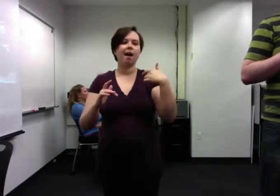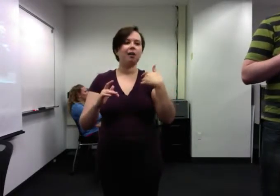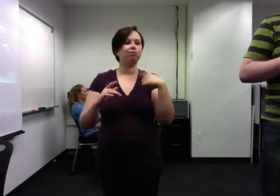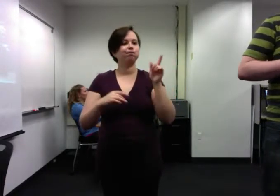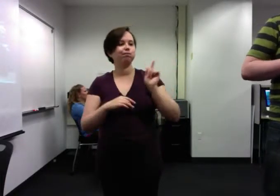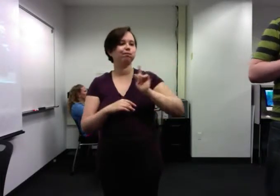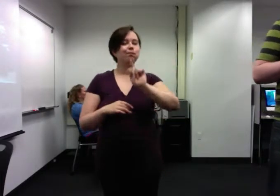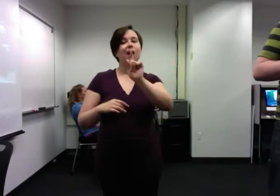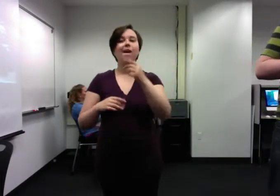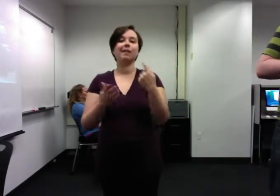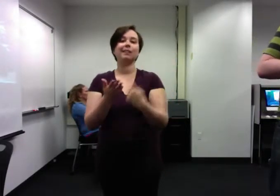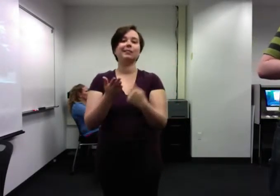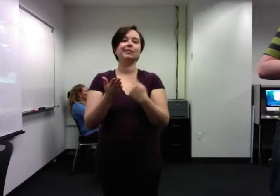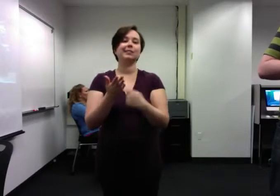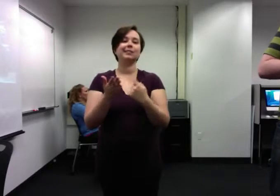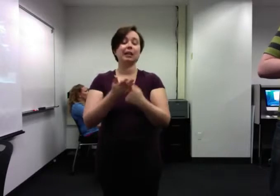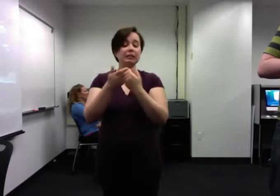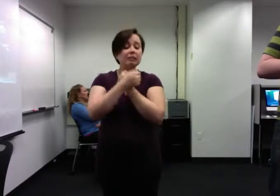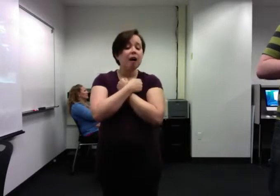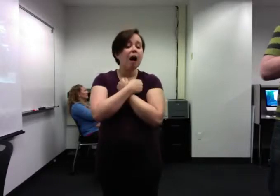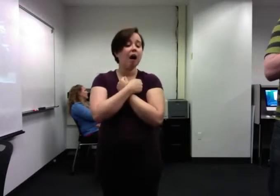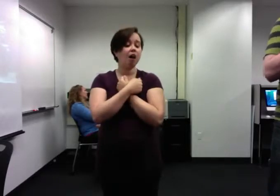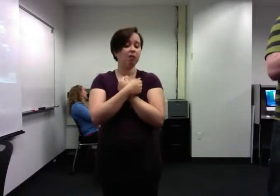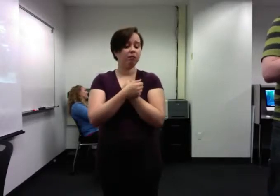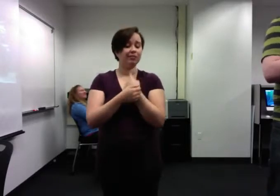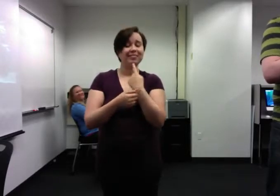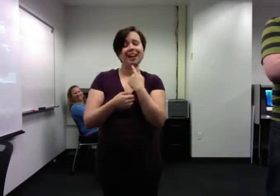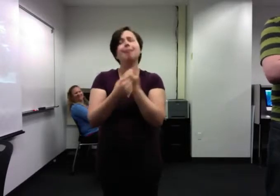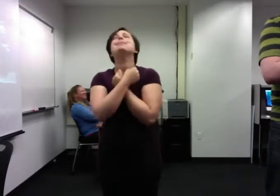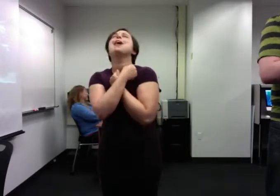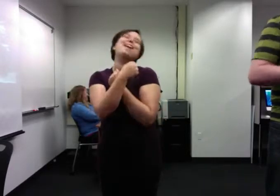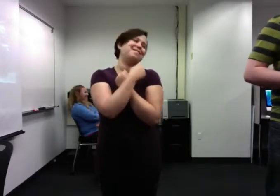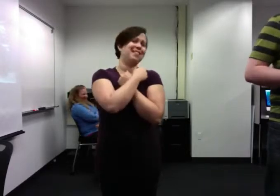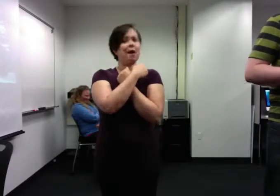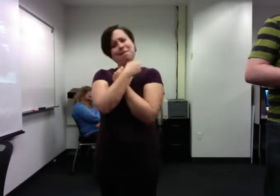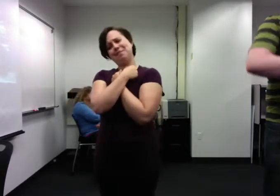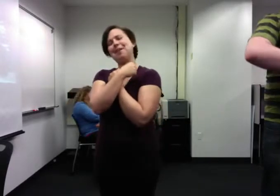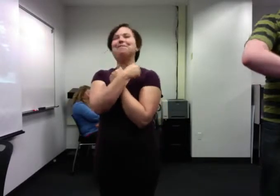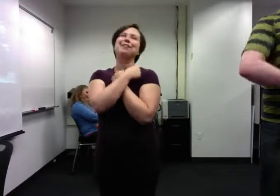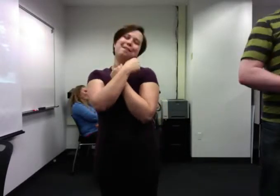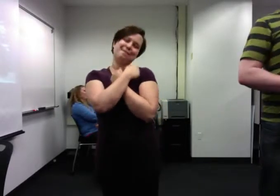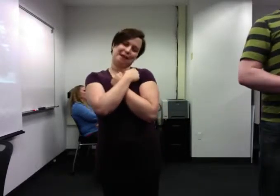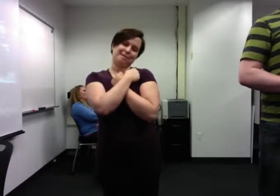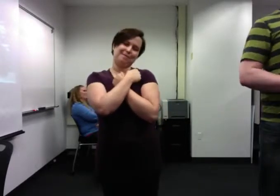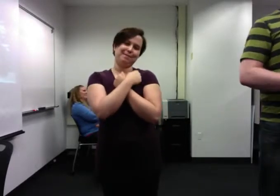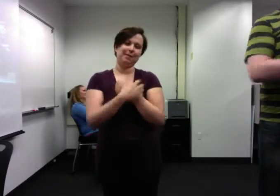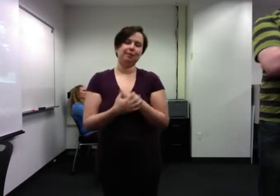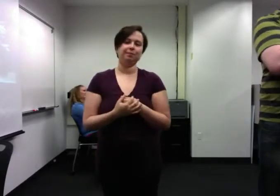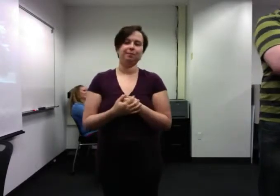my hands, and I'm going to say, love, love, love, love, love, love, love. And then I'm going to go